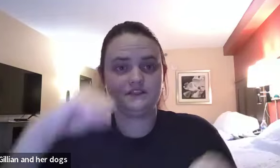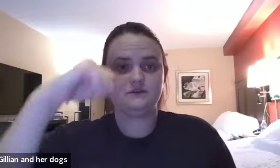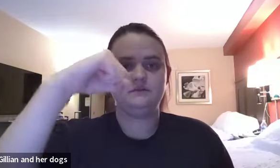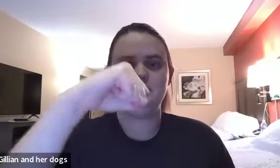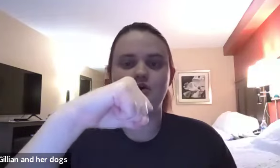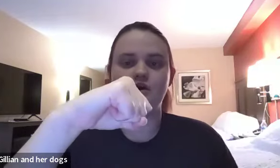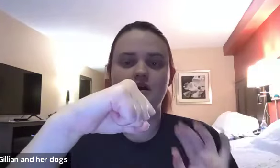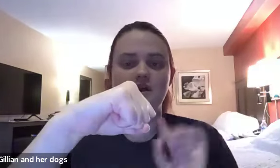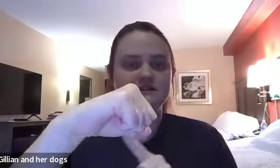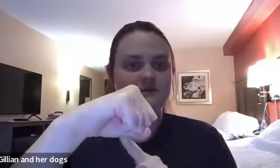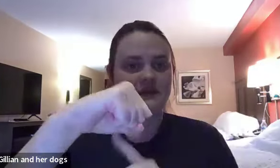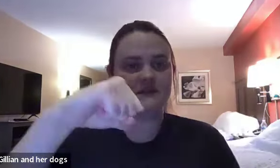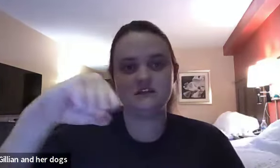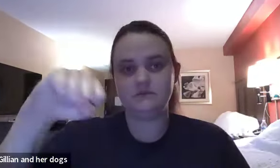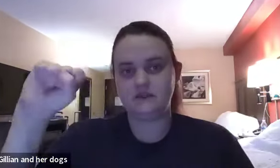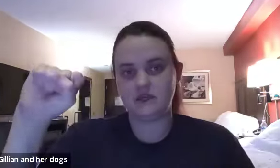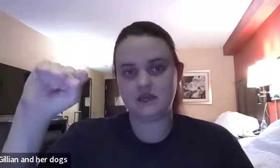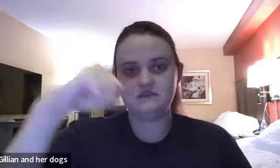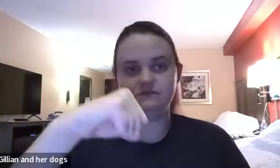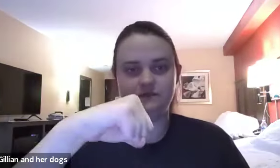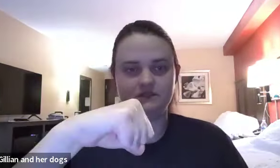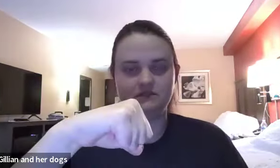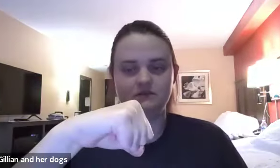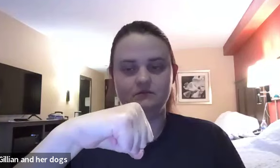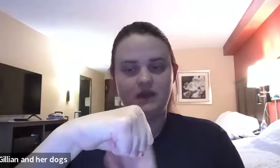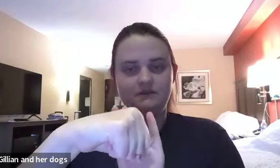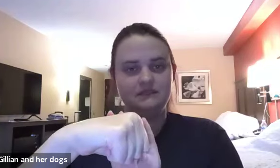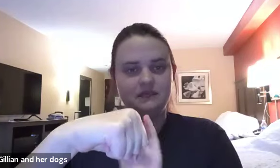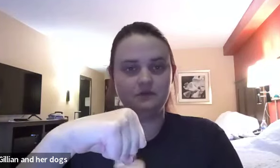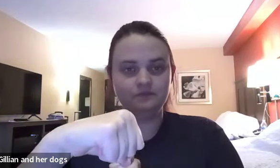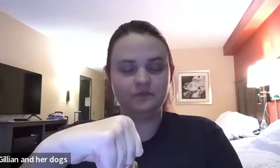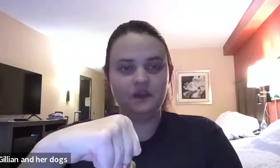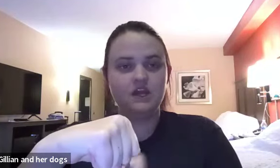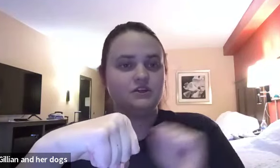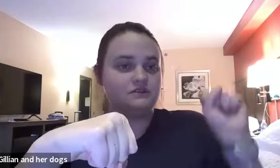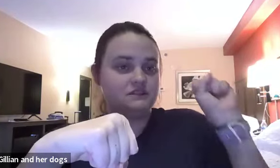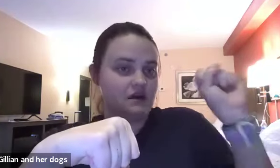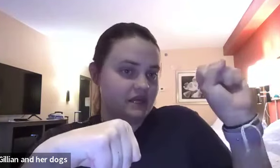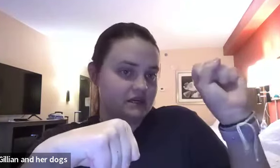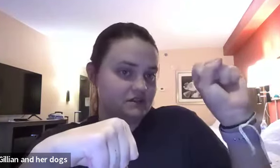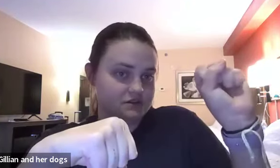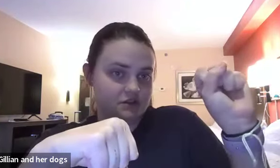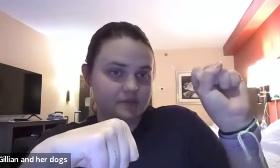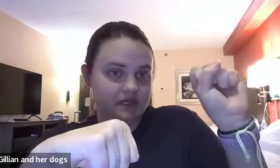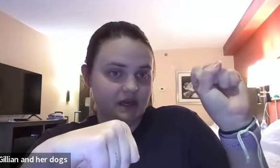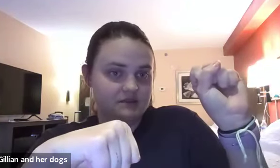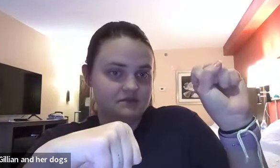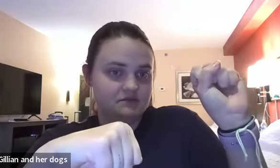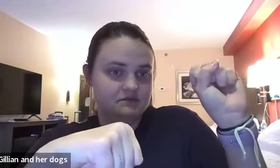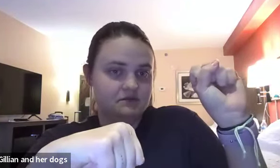going to be your non-dominant hand is going to be in the S fist, having it down. Your dominant hand is also going to be in an S.